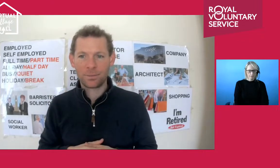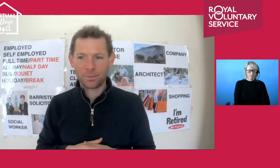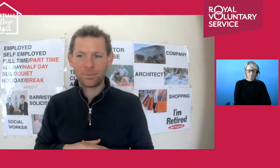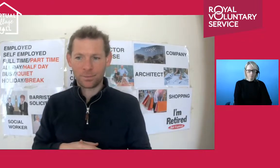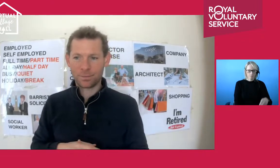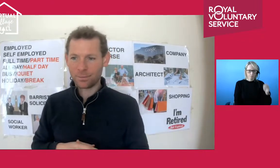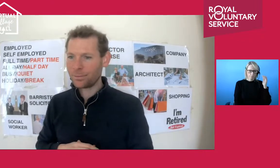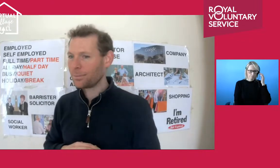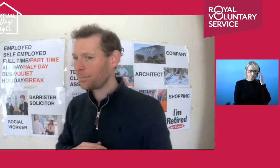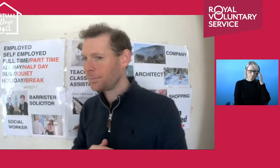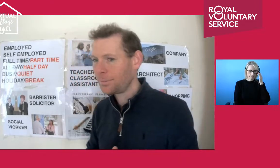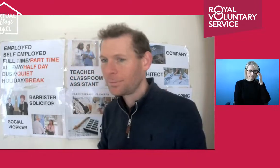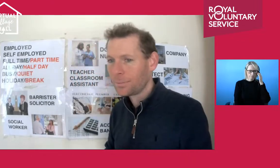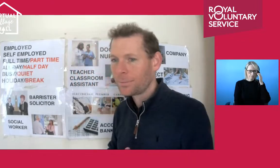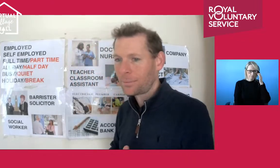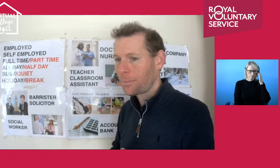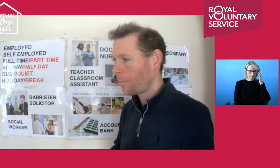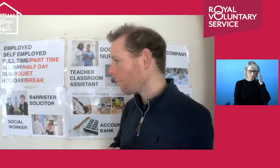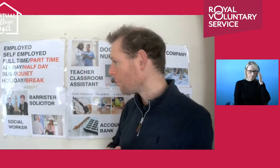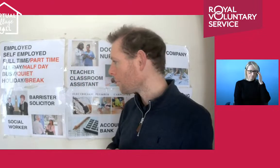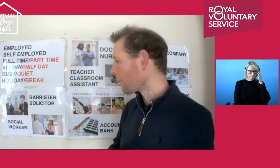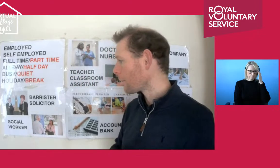solicitor,